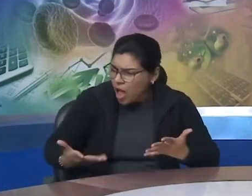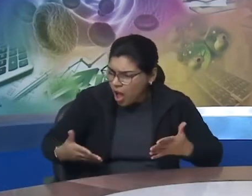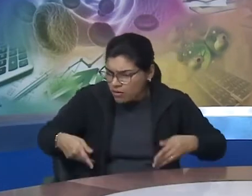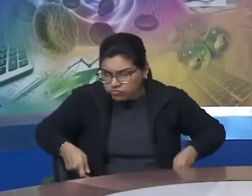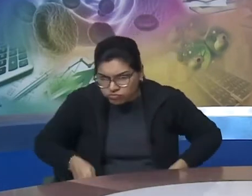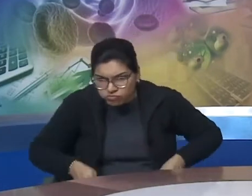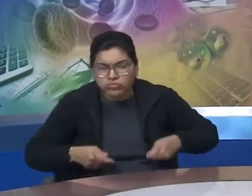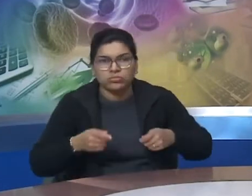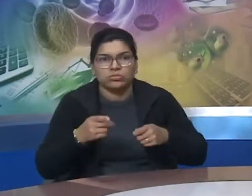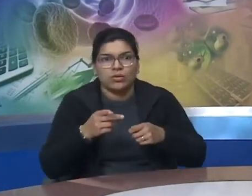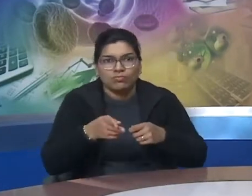are,